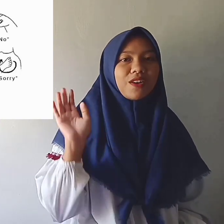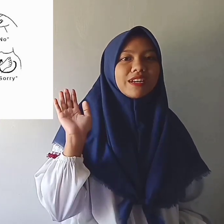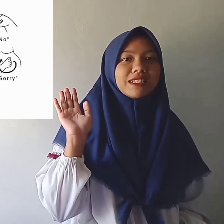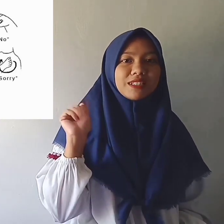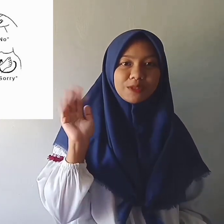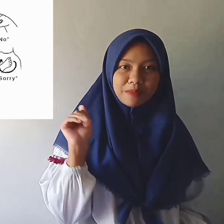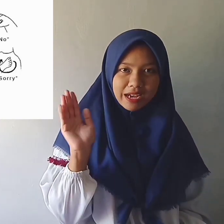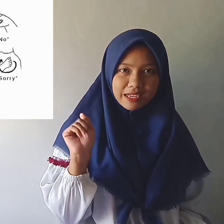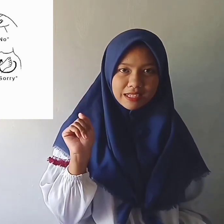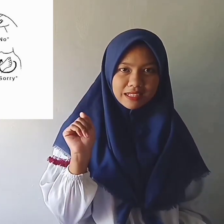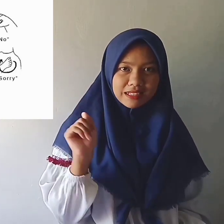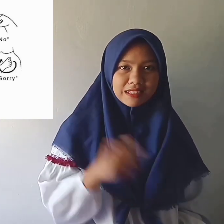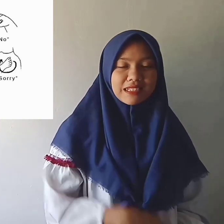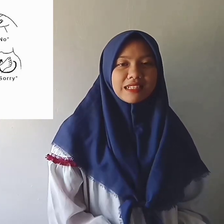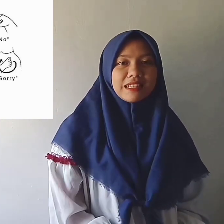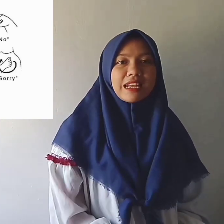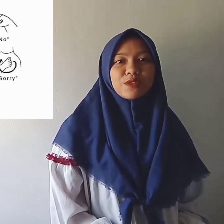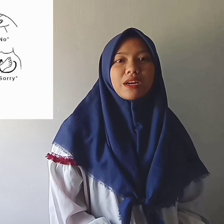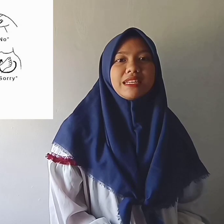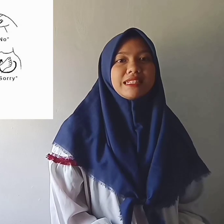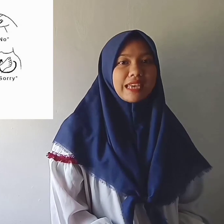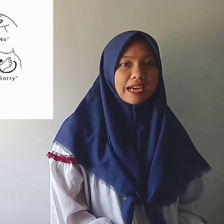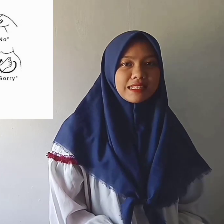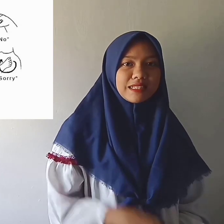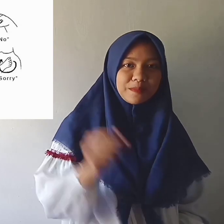or goodbye. The next one is yes.